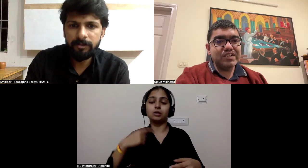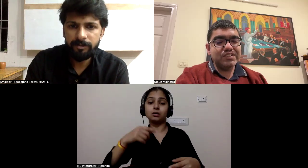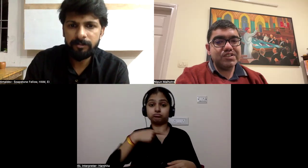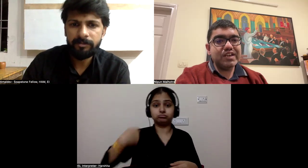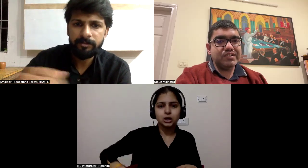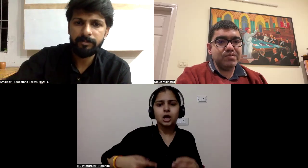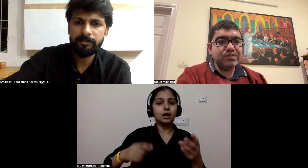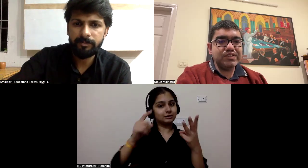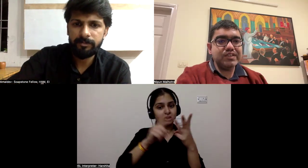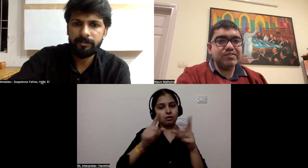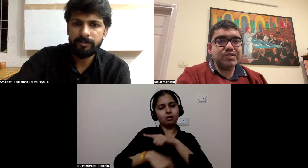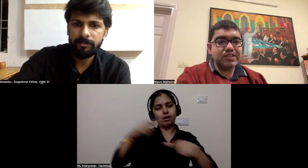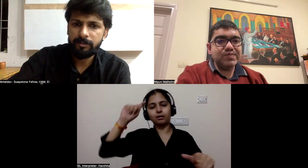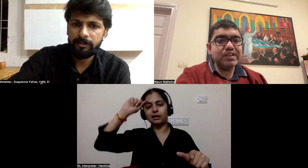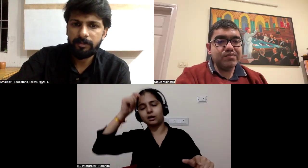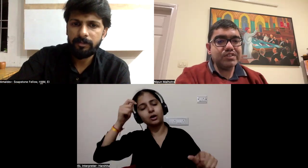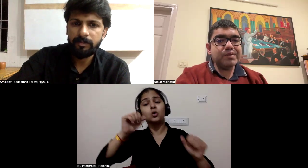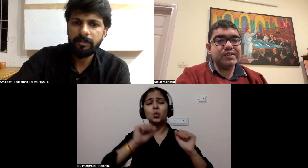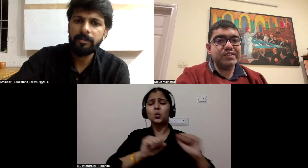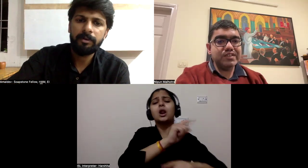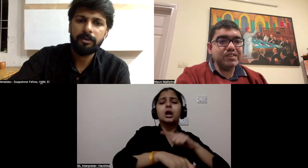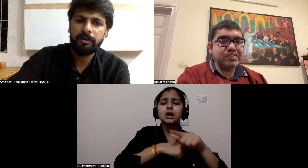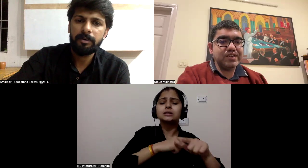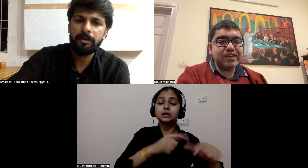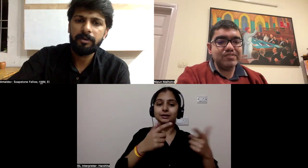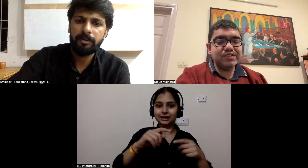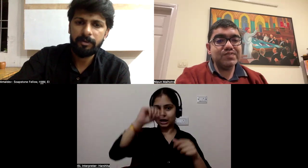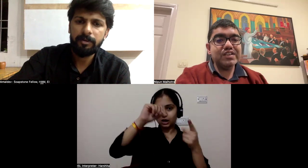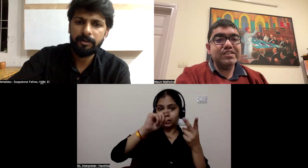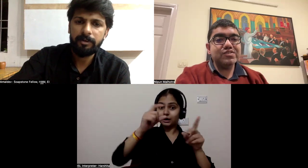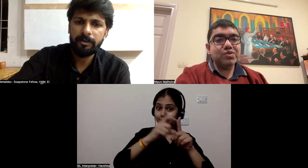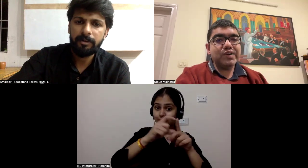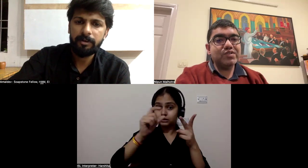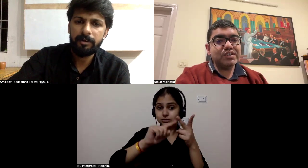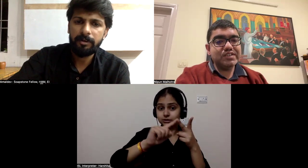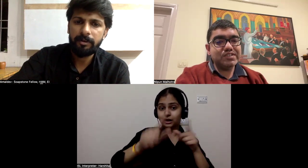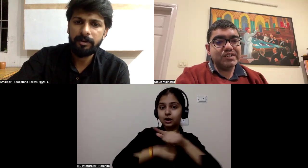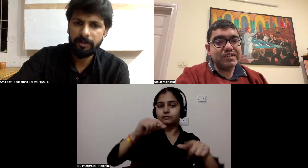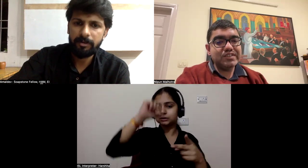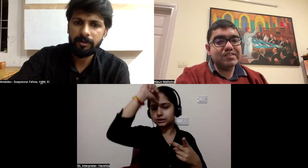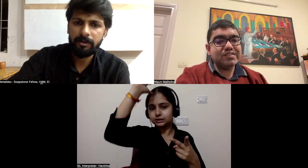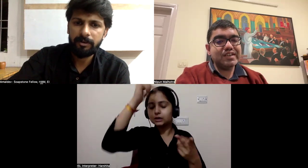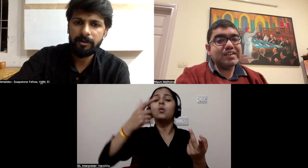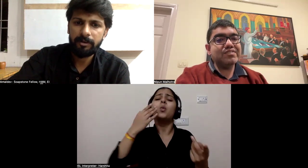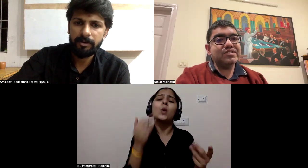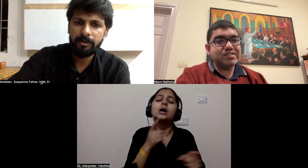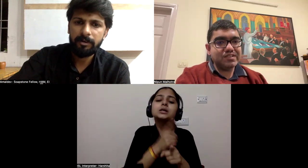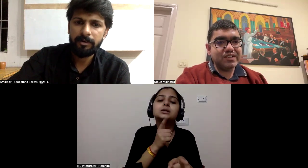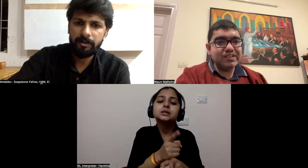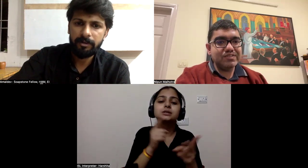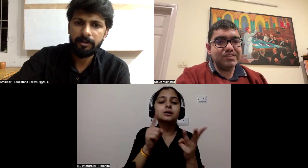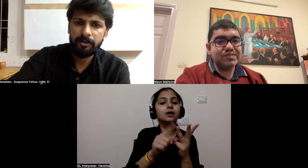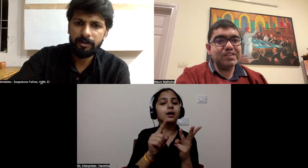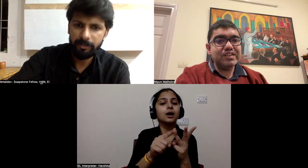after English and whatever regional language you are in. For example, in Delhi, Hindi is the second language. So why not teach Indian Sign Language as the